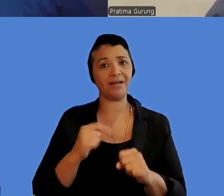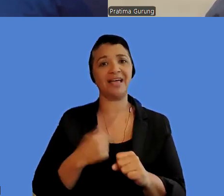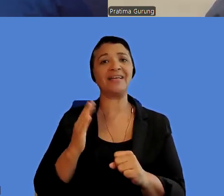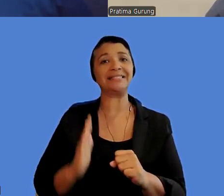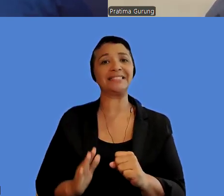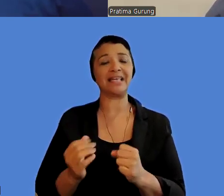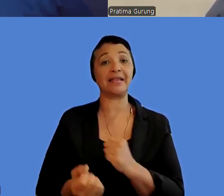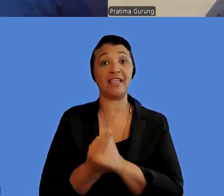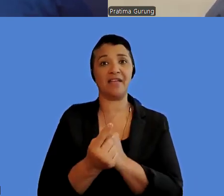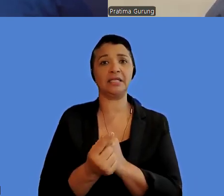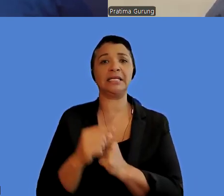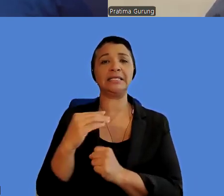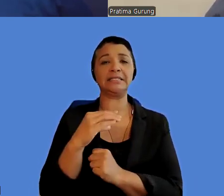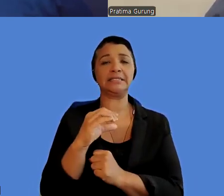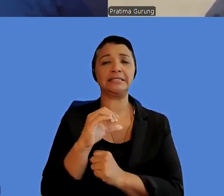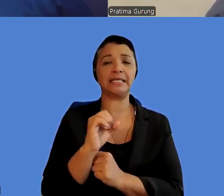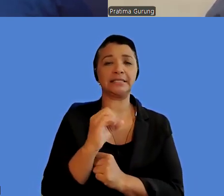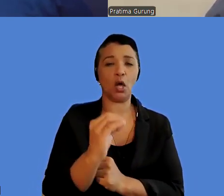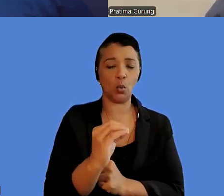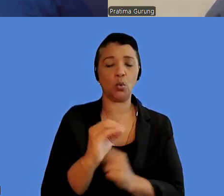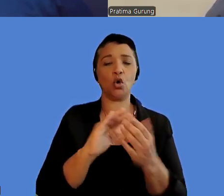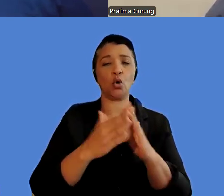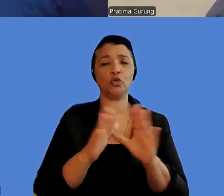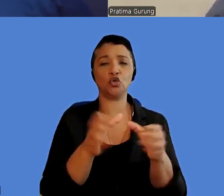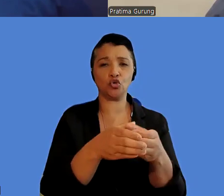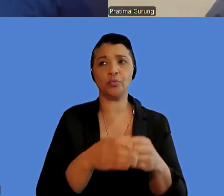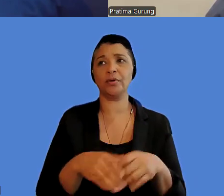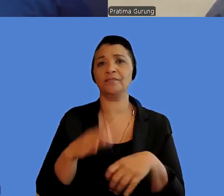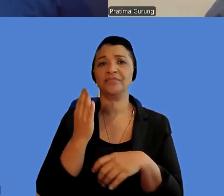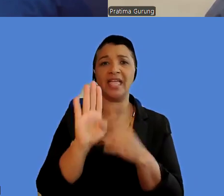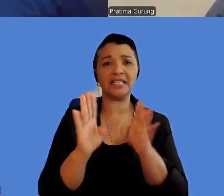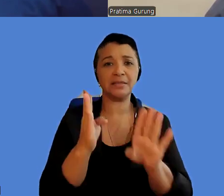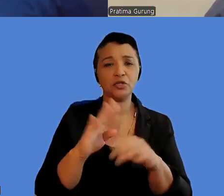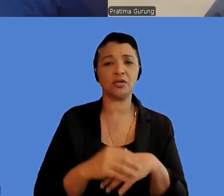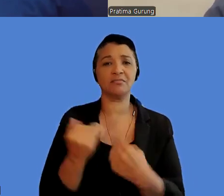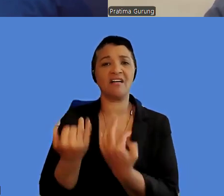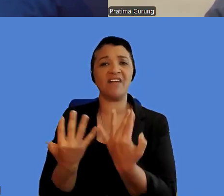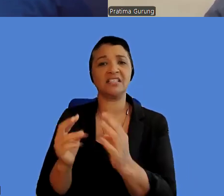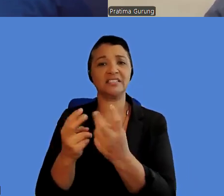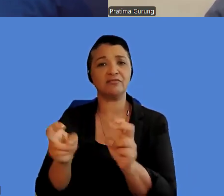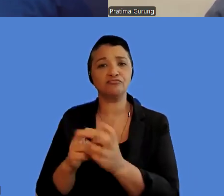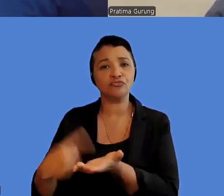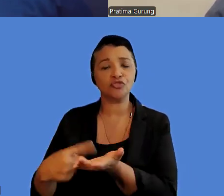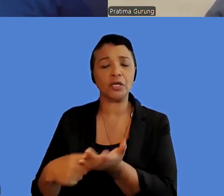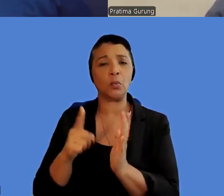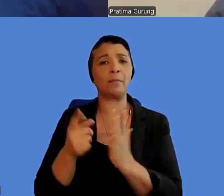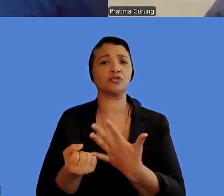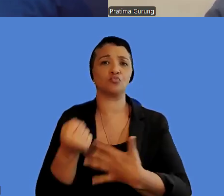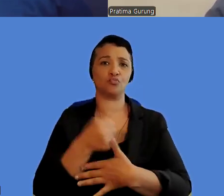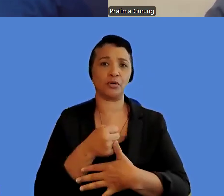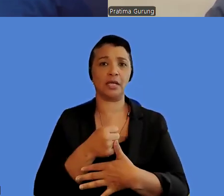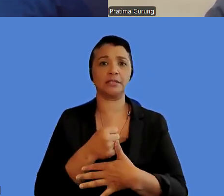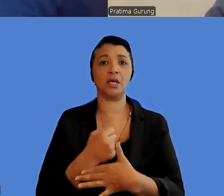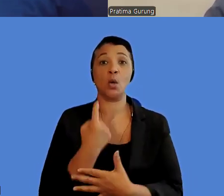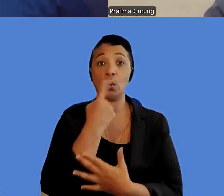the CSO side events, in the exhibition space, in the fireside chat, prioritizing the issues of